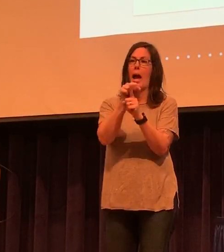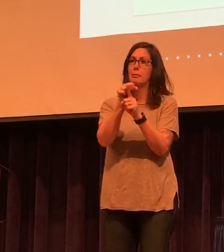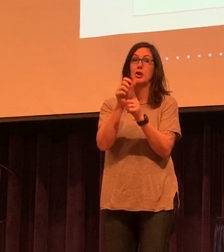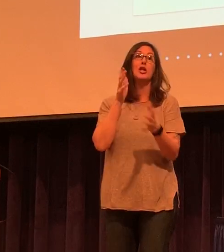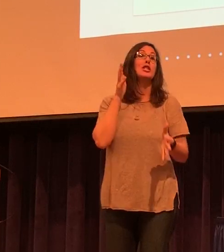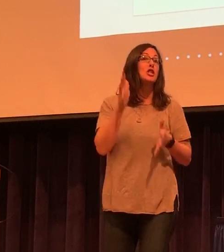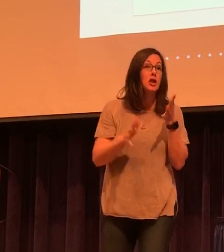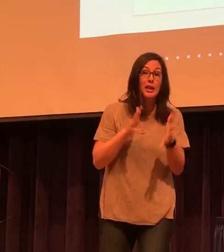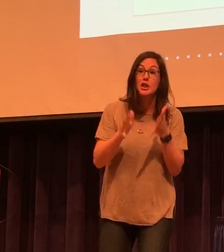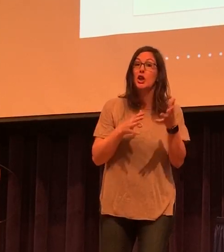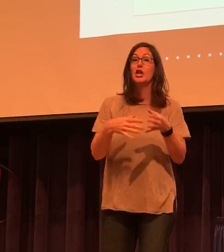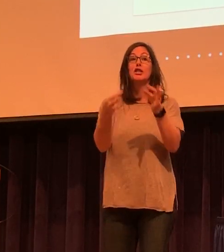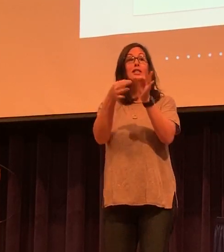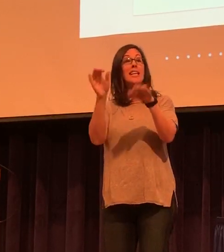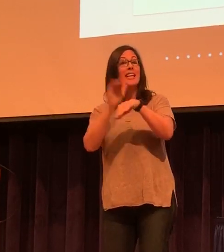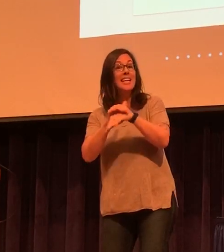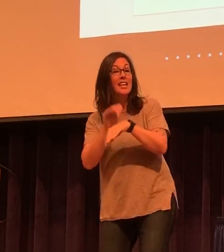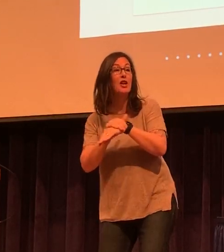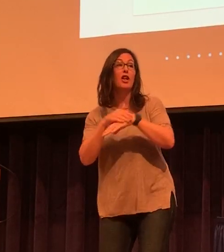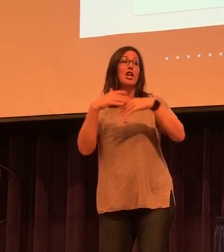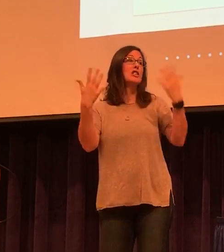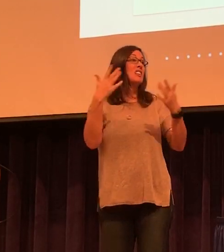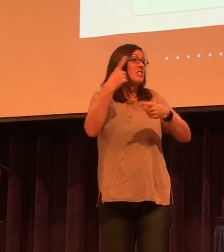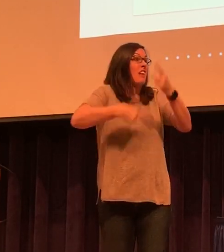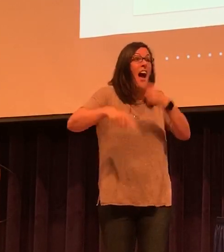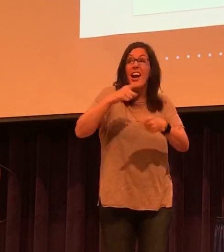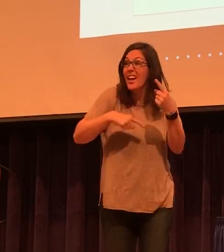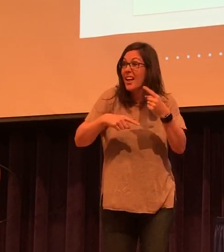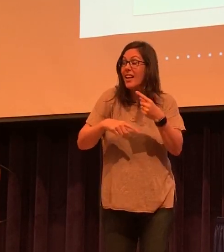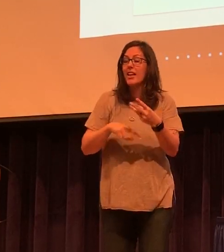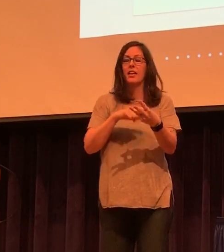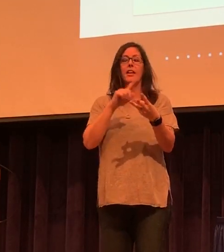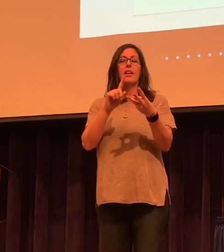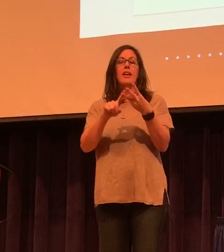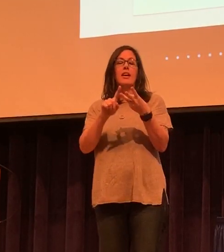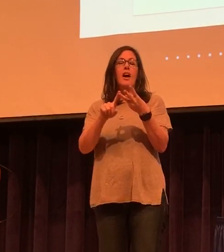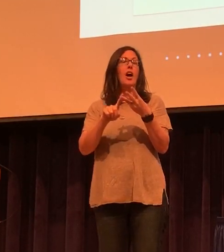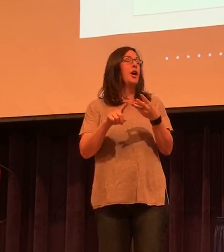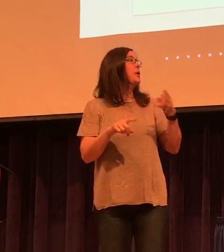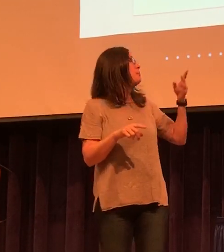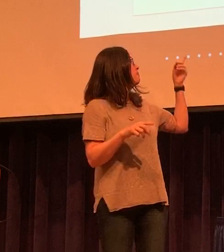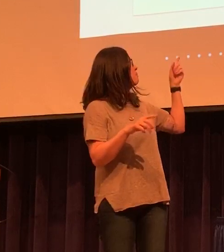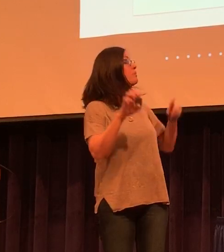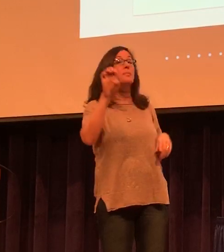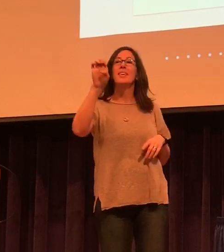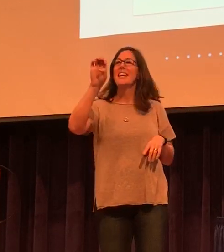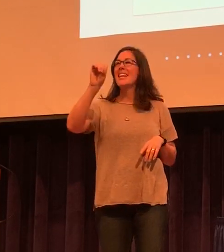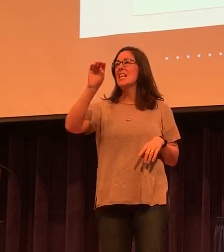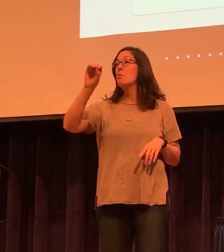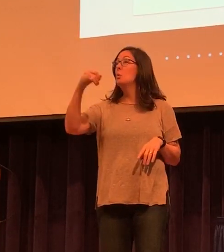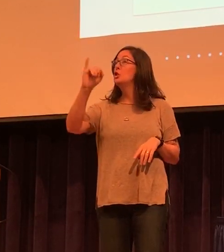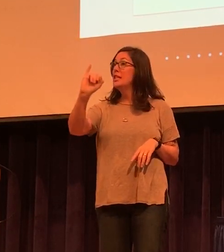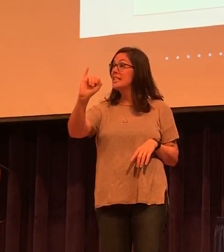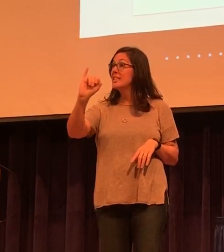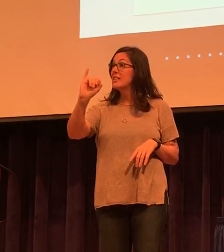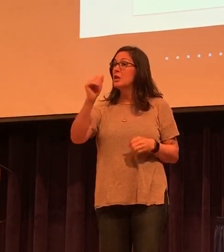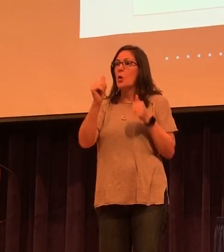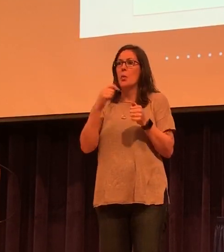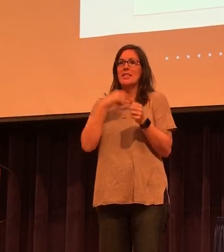animated GIFs. That's a great way to capture gesture, English, signing. I also used